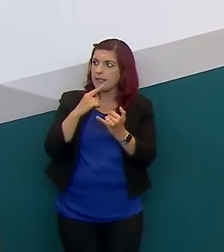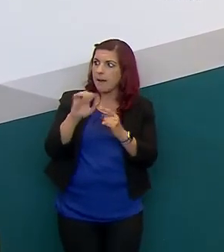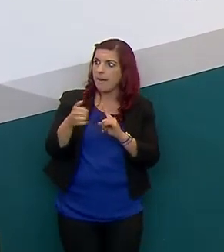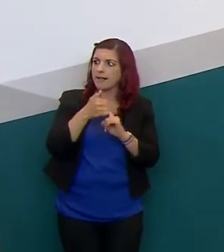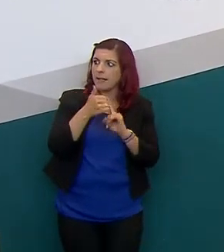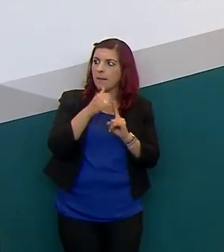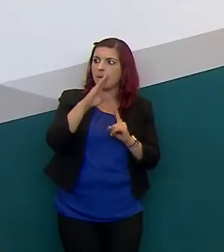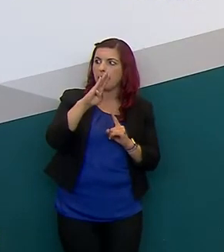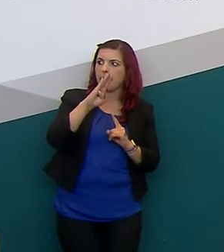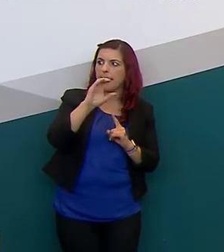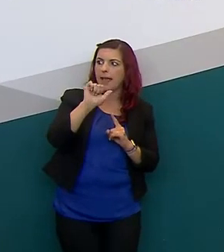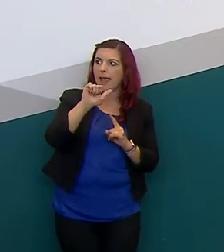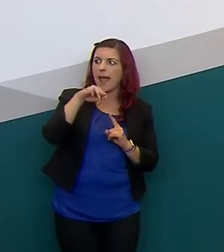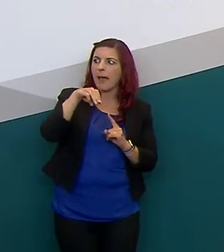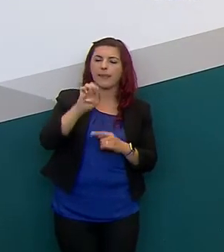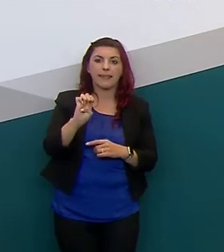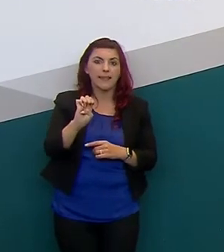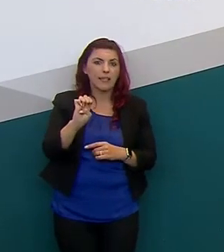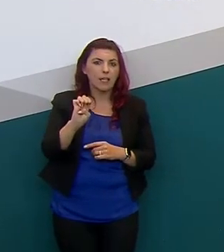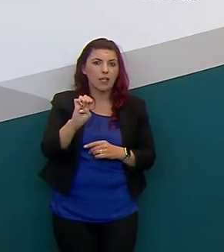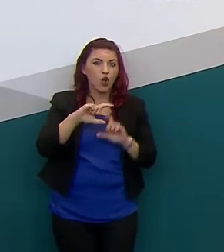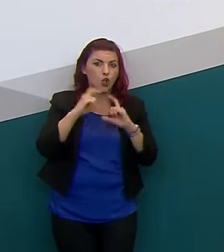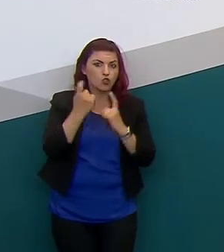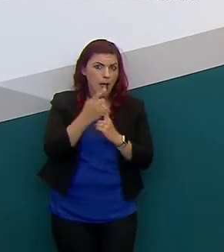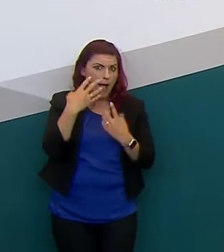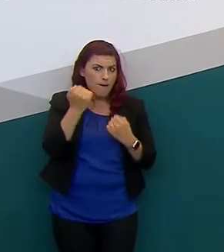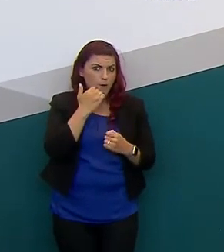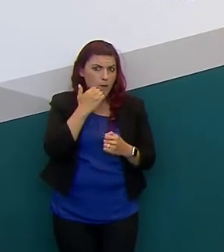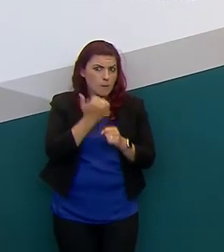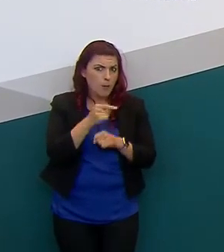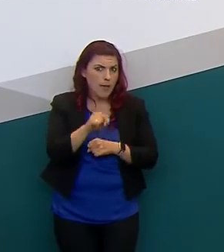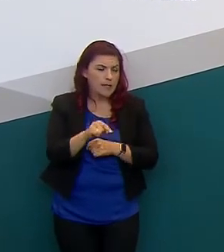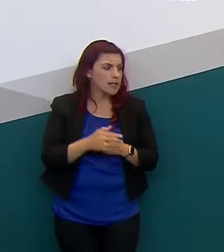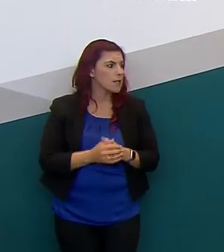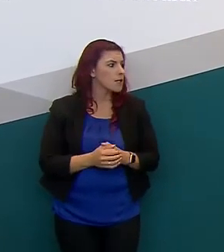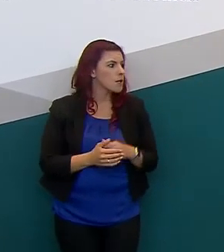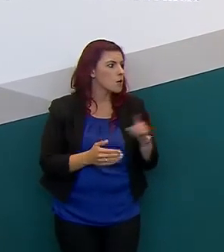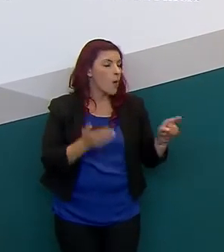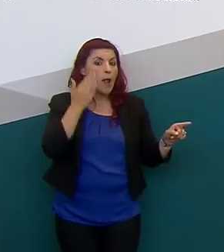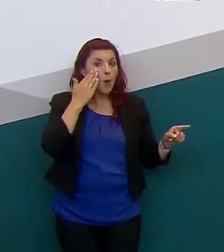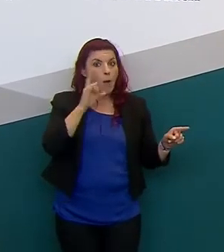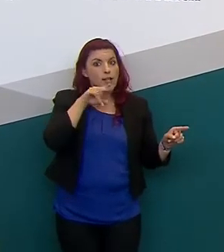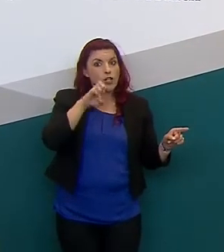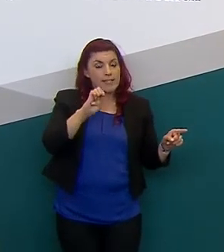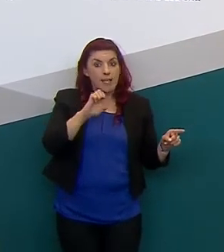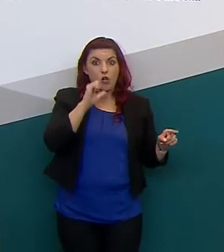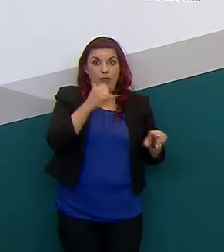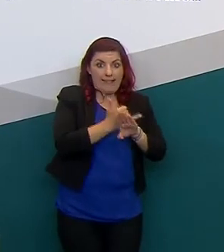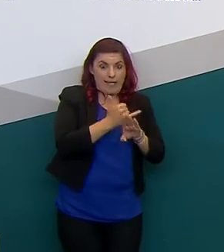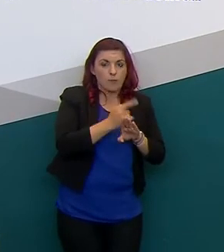like that done here? There hasn't to date, but I know the HSC is planning to look at that in more detail